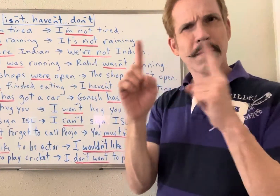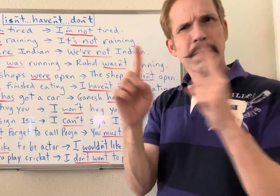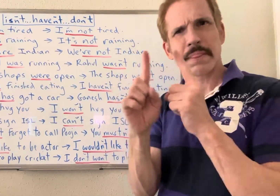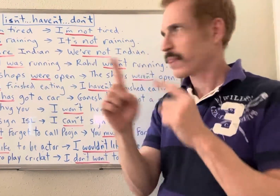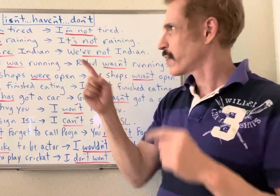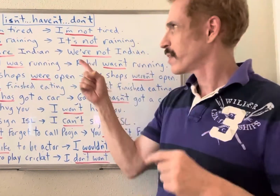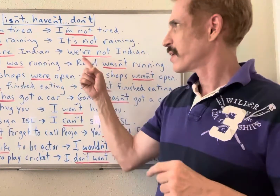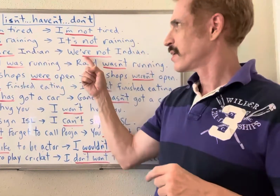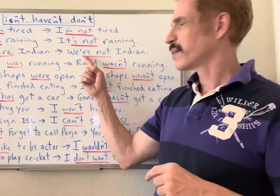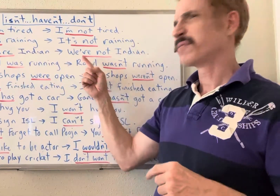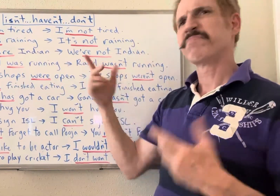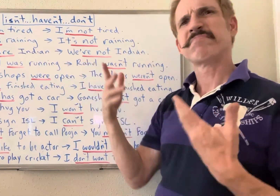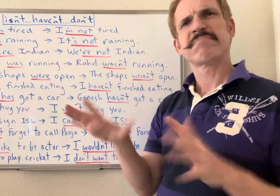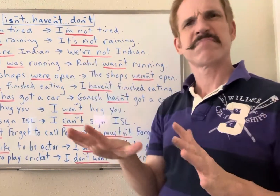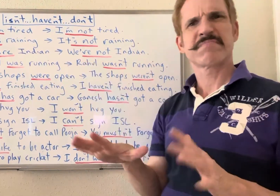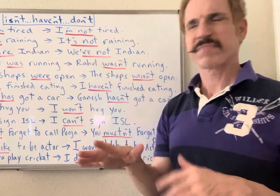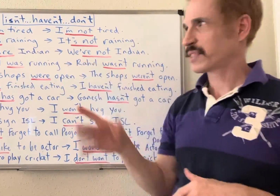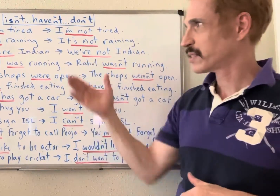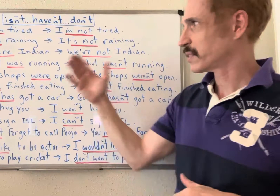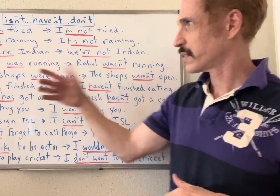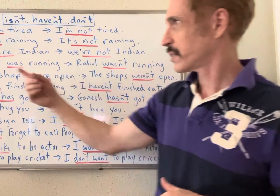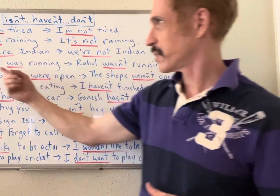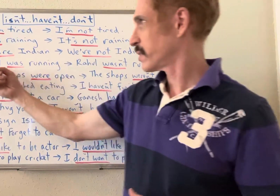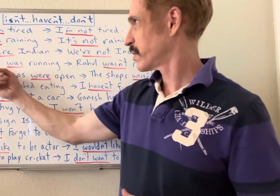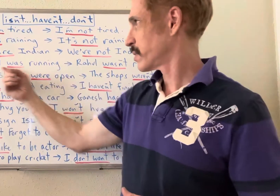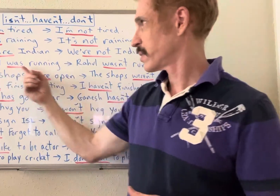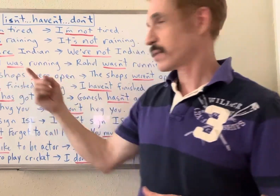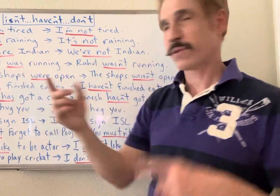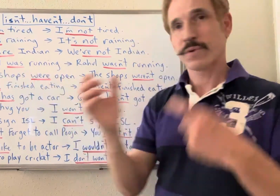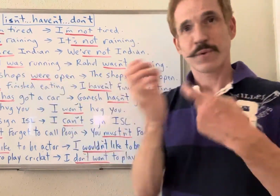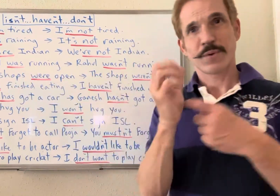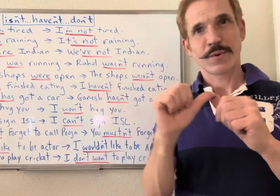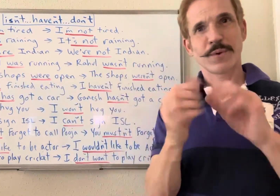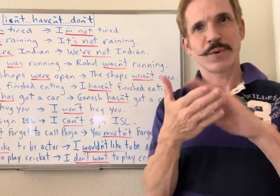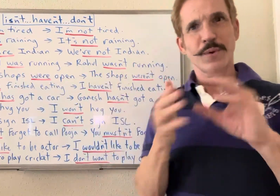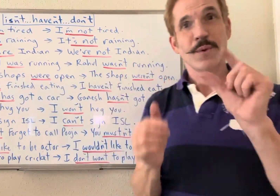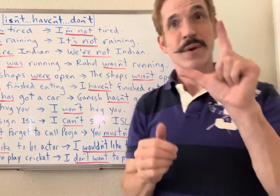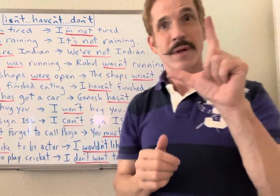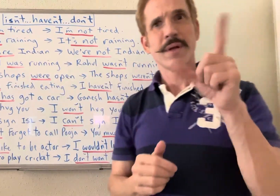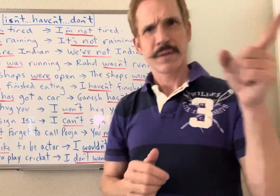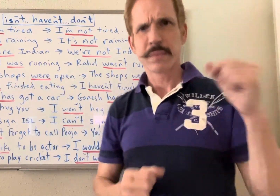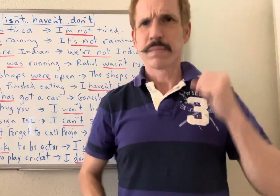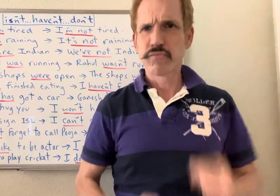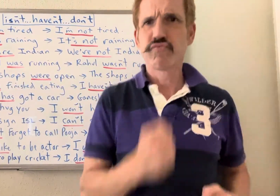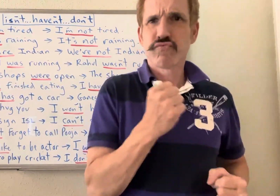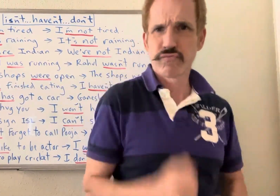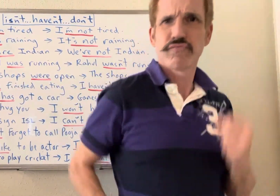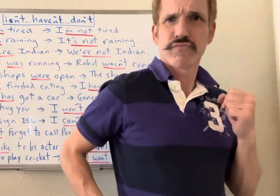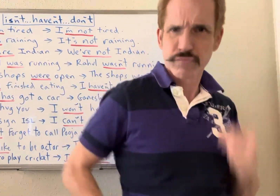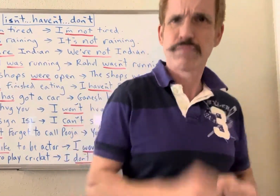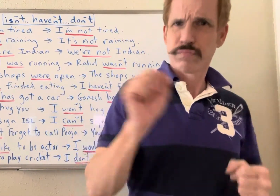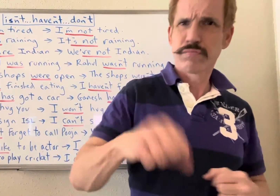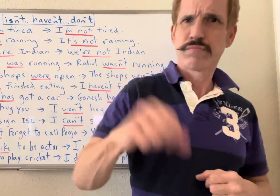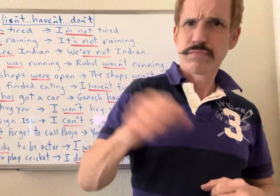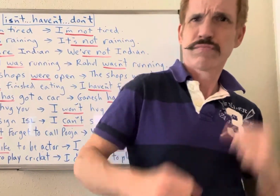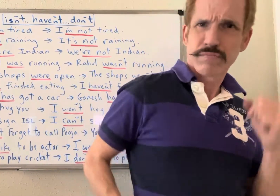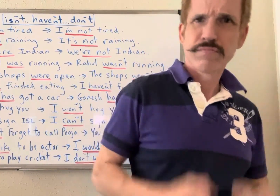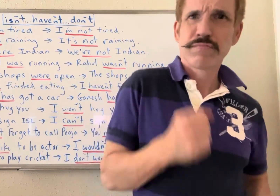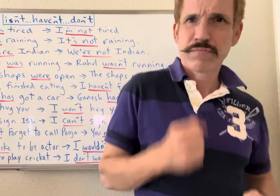can't remember what, is the most Social Security you're taxed at. So that would be a reason they would be different. Or maybe George works